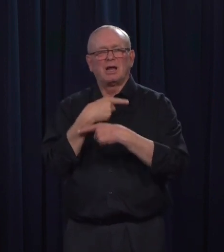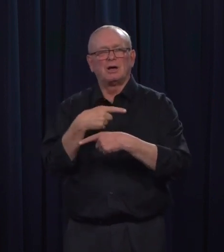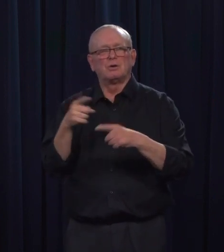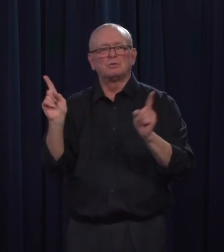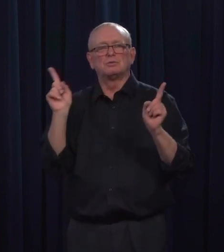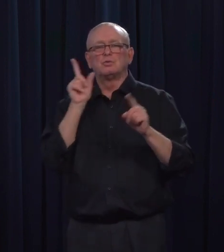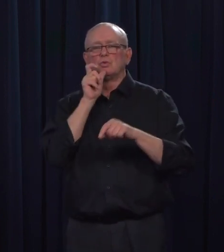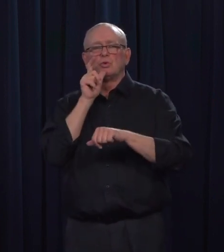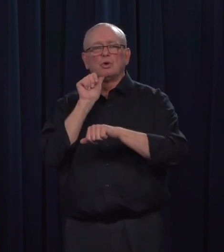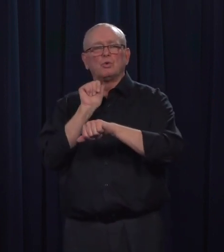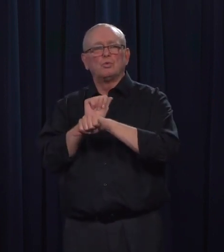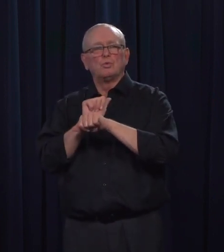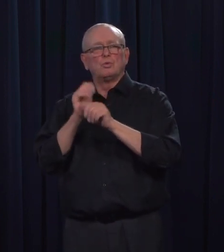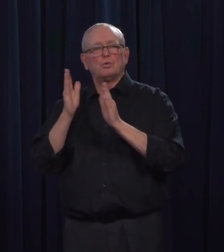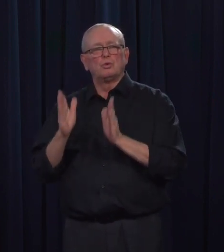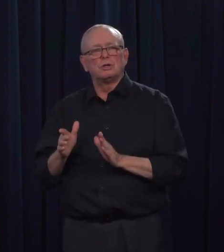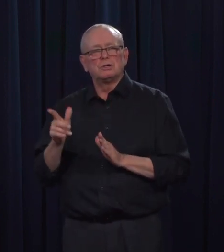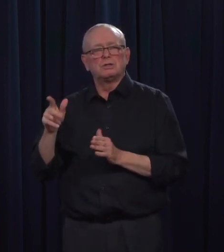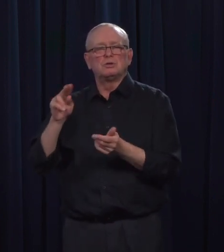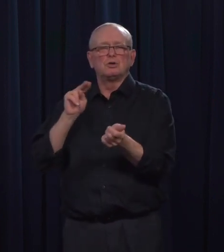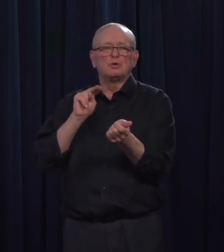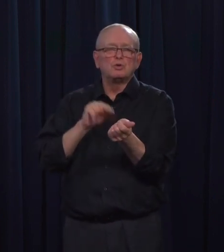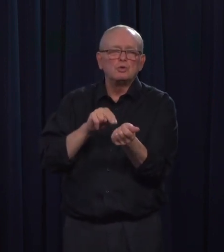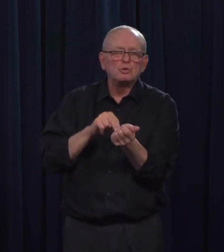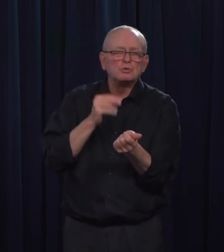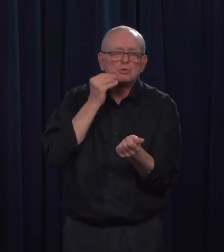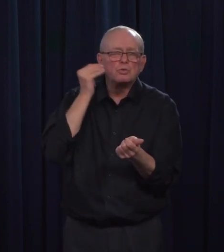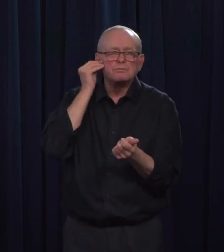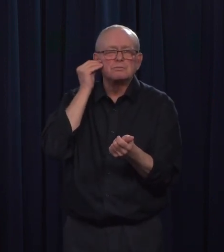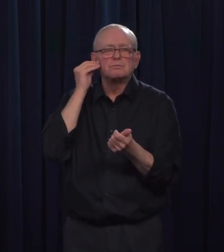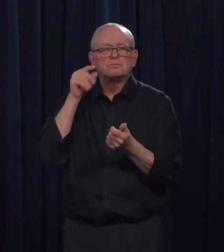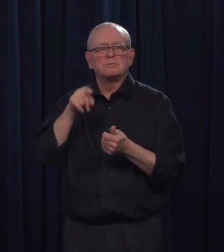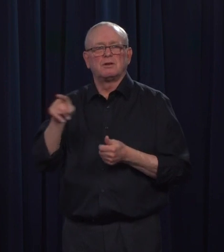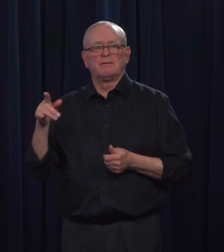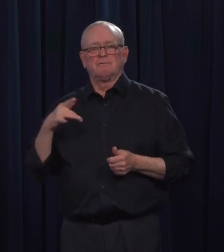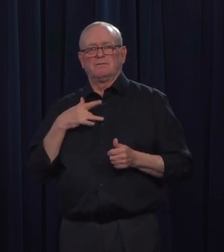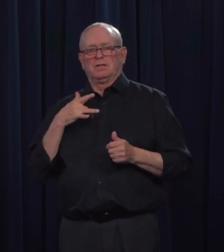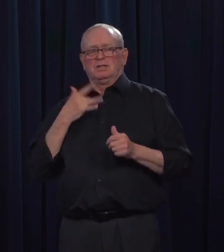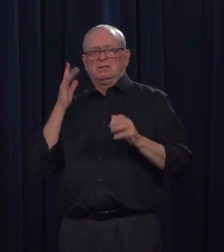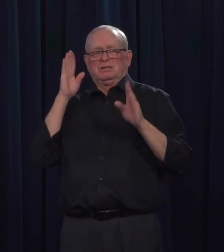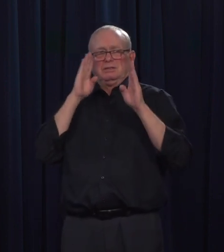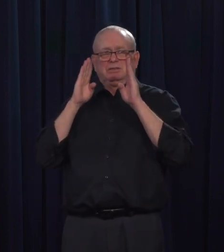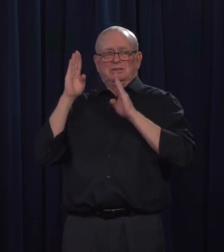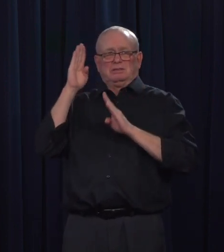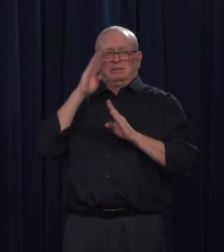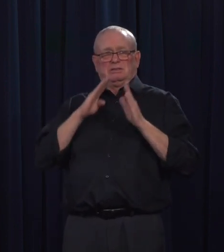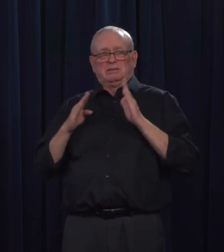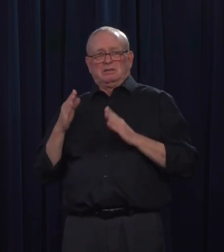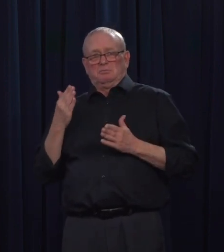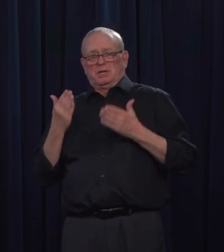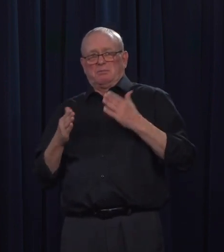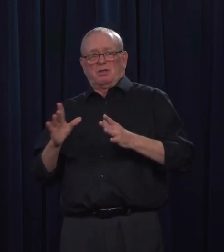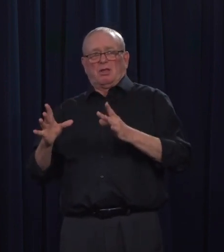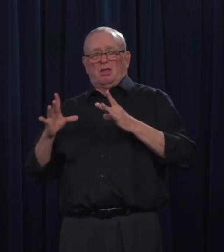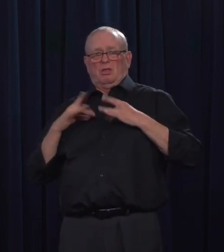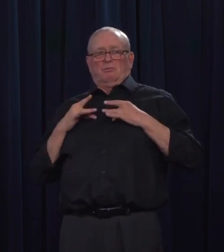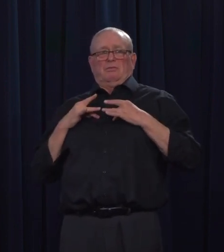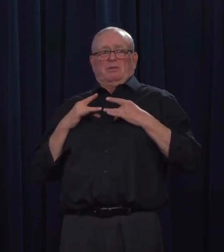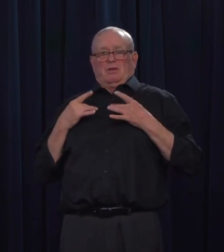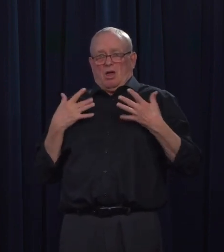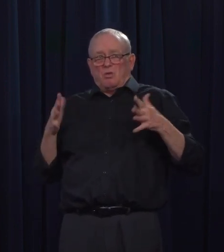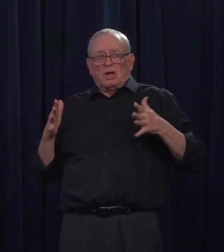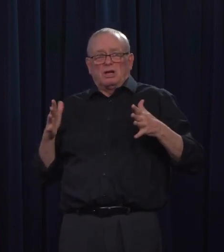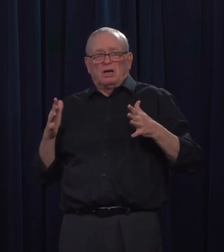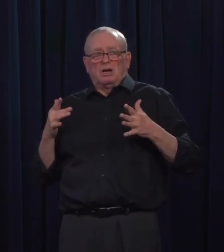homes worry that they've been exposed to the virus and have not received tests. And so I guess I was wondering, what is the